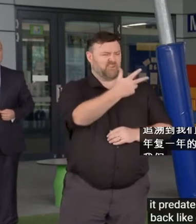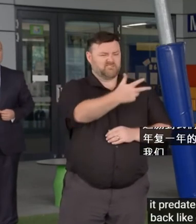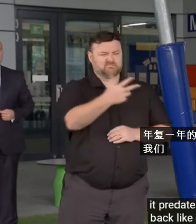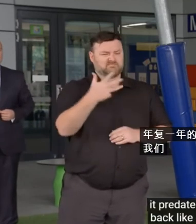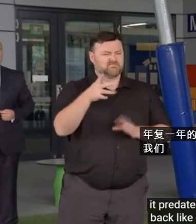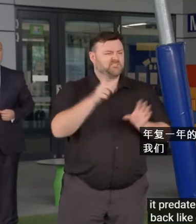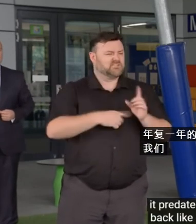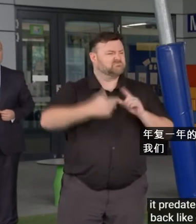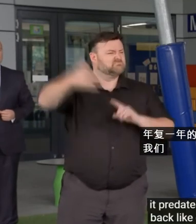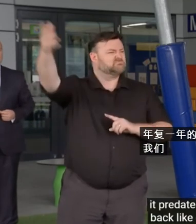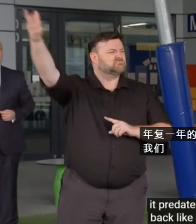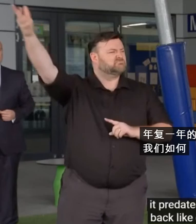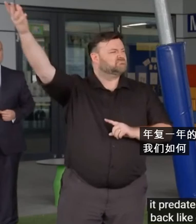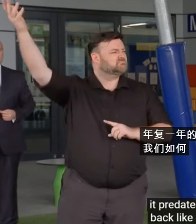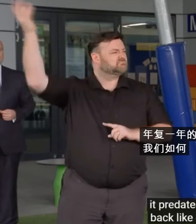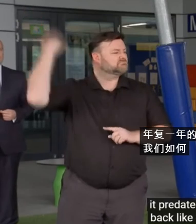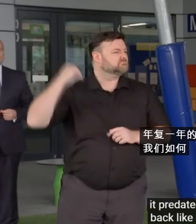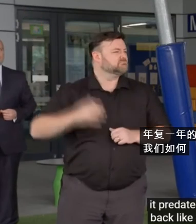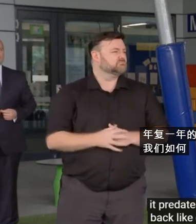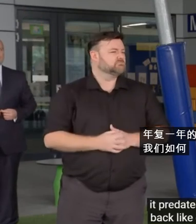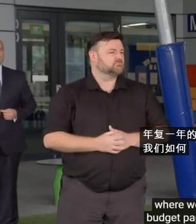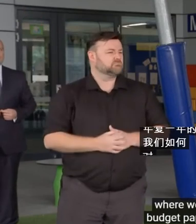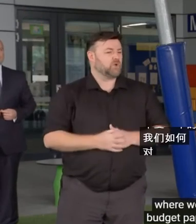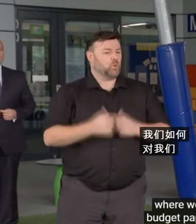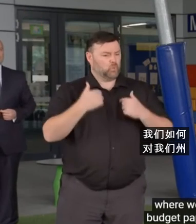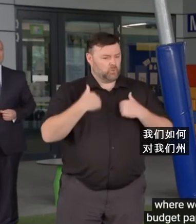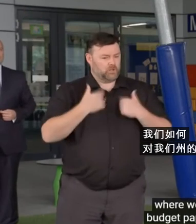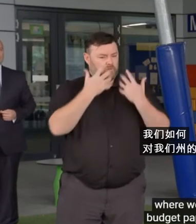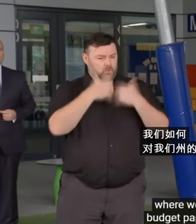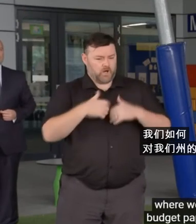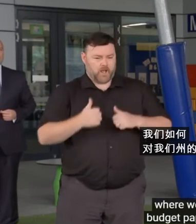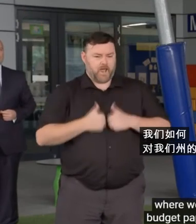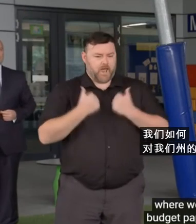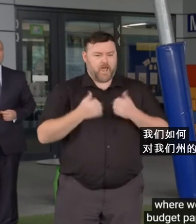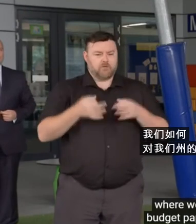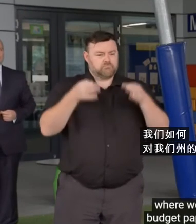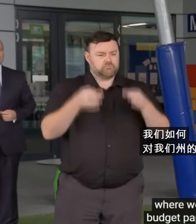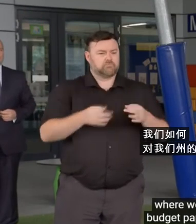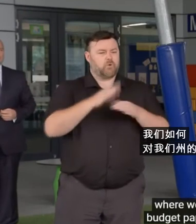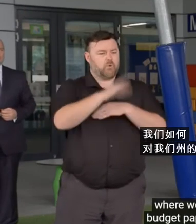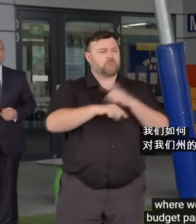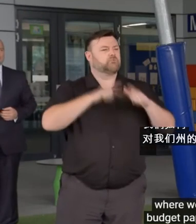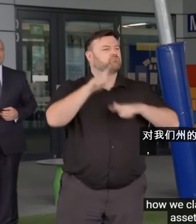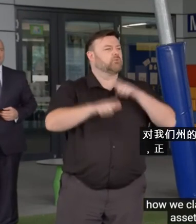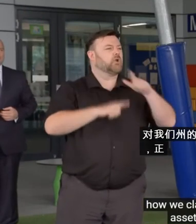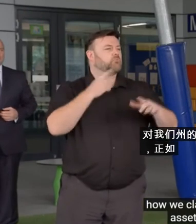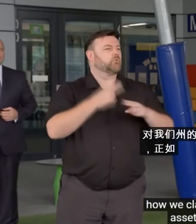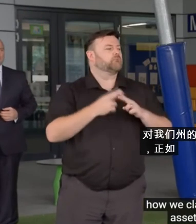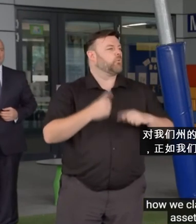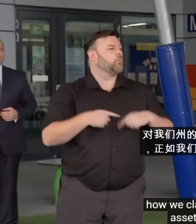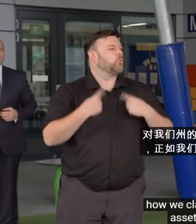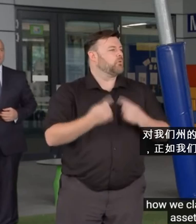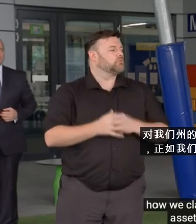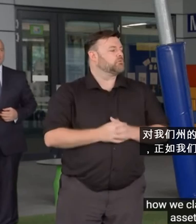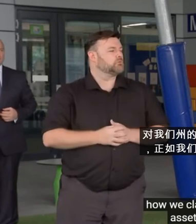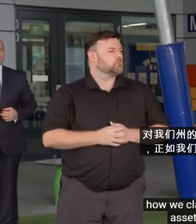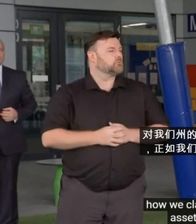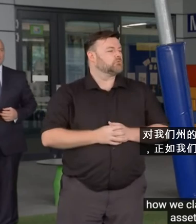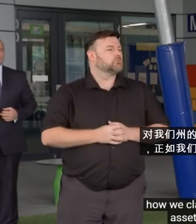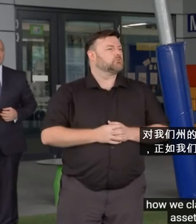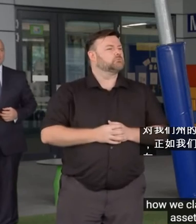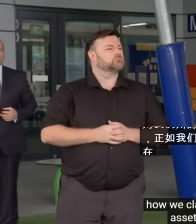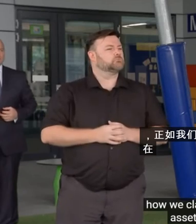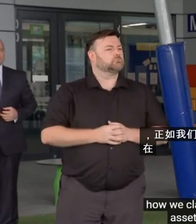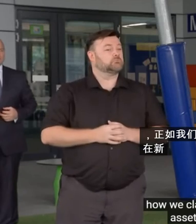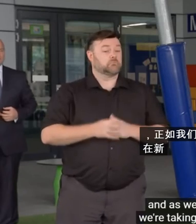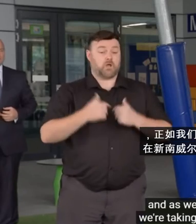papers, year after year, how we'd classify the transport assets for our state. And as we said, the